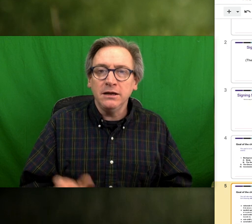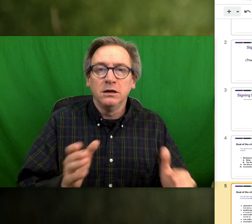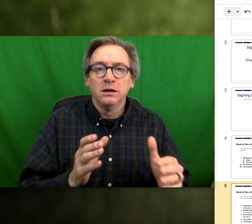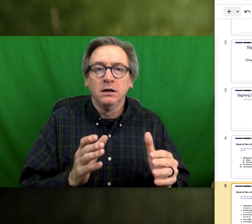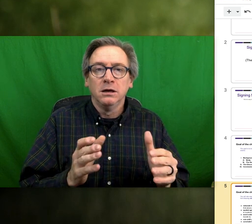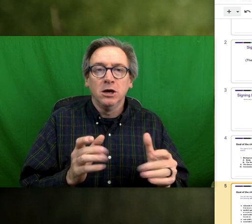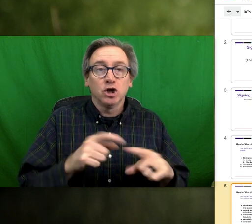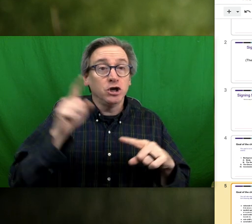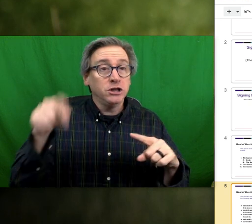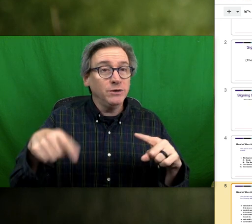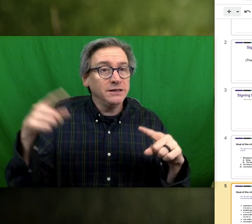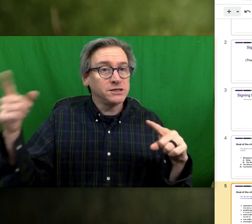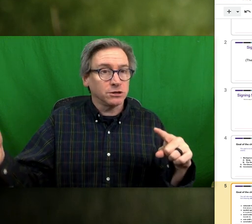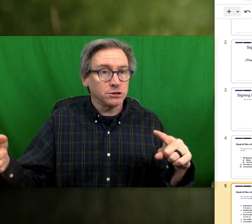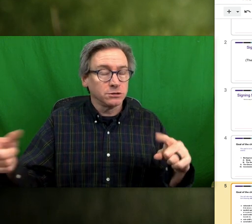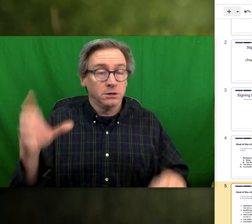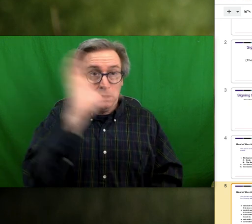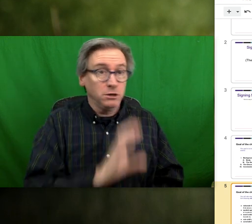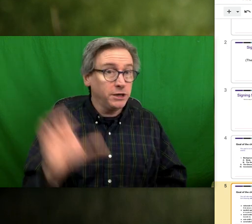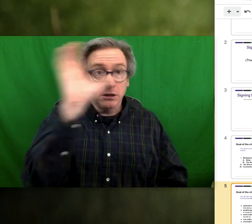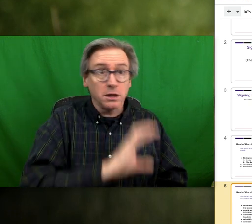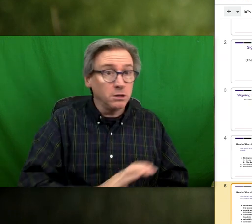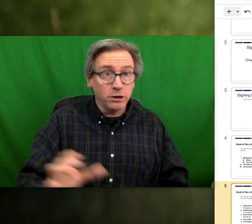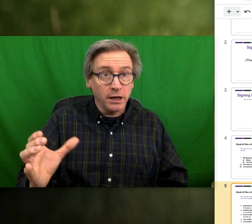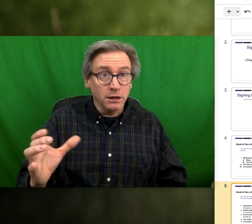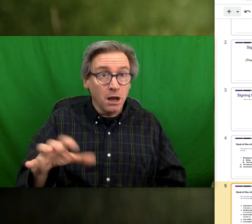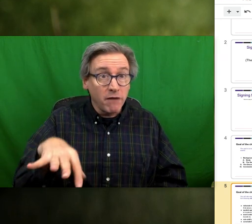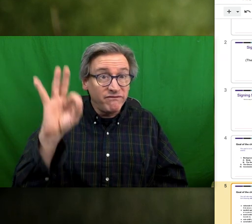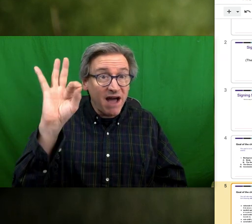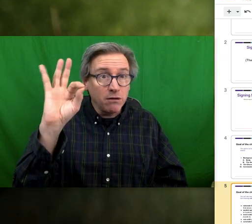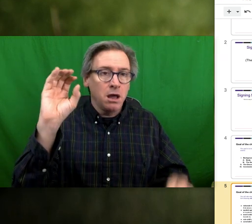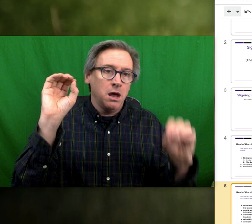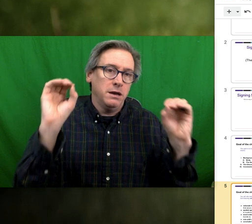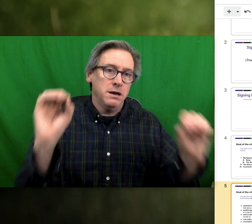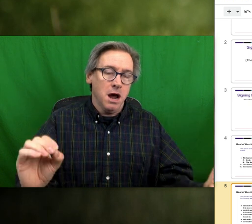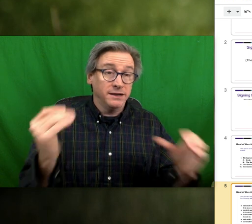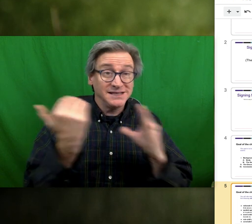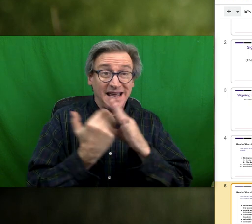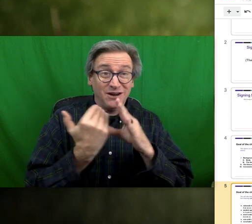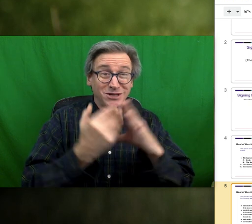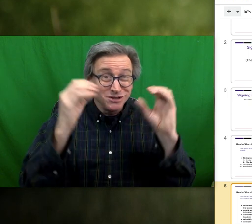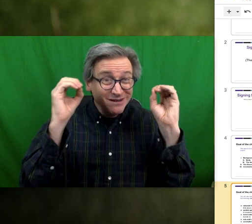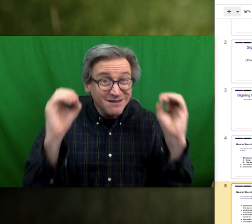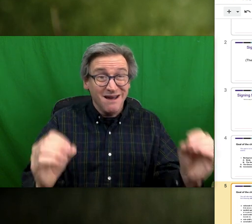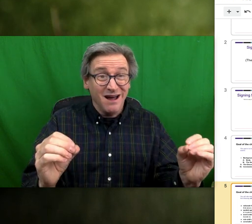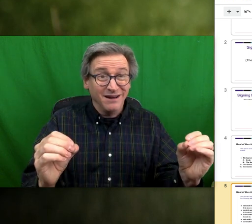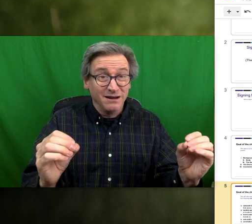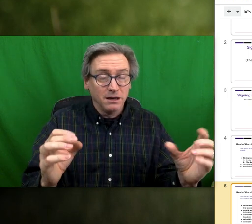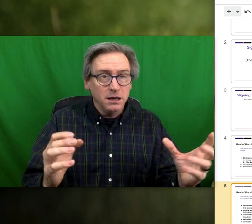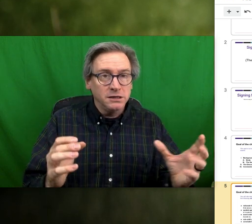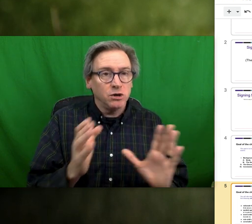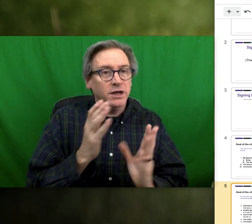And then concluding the search, looking, found none. Sandwich,